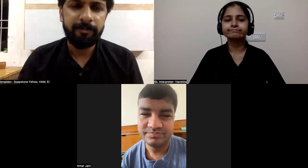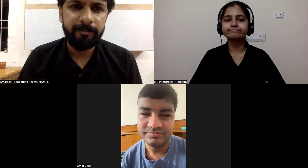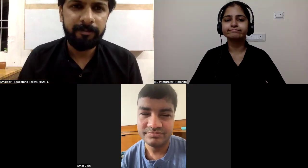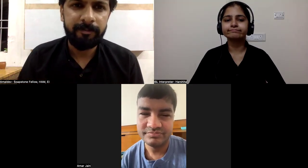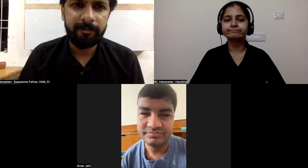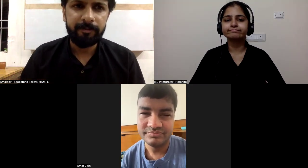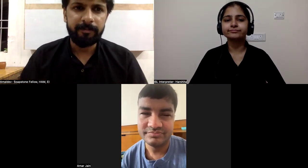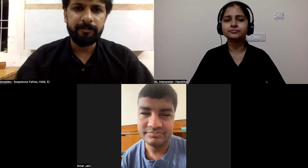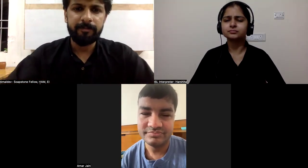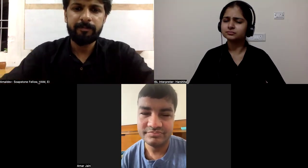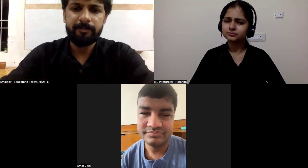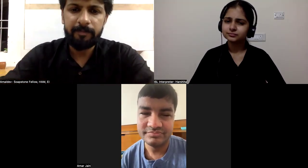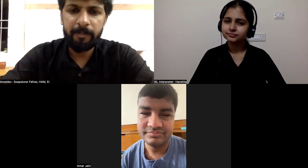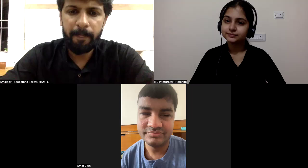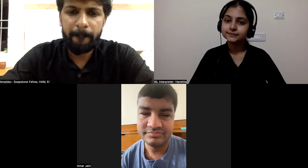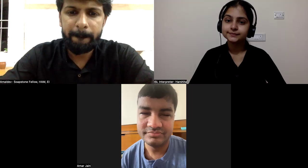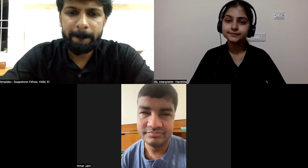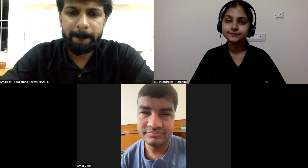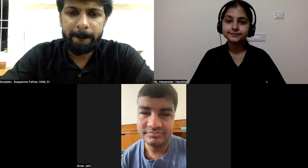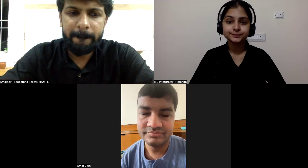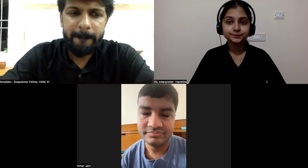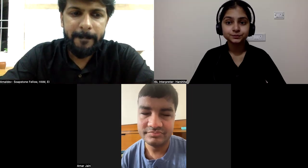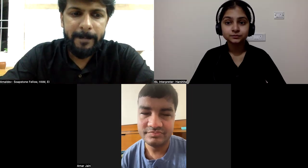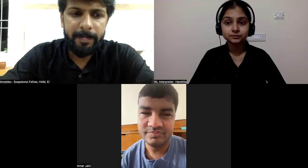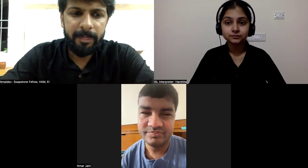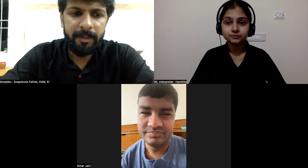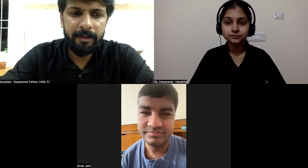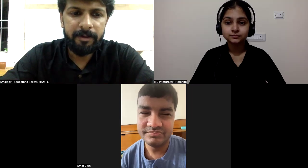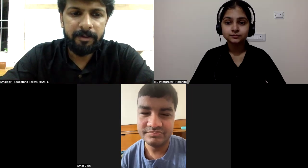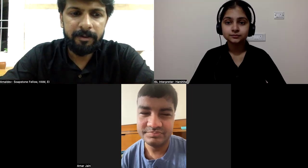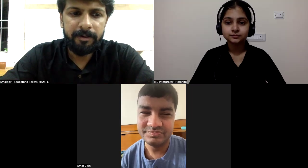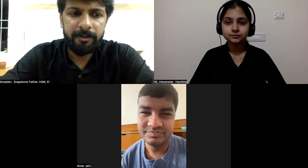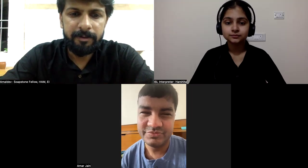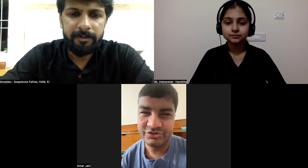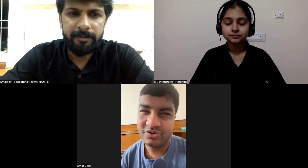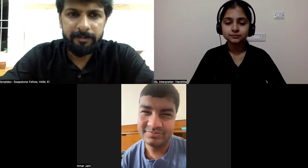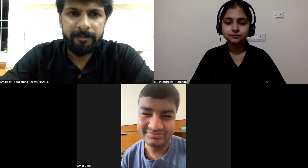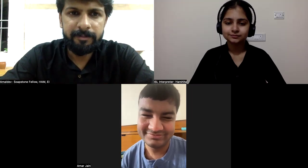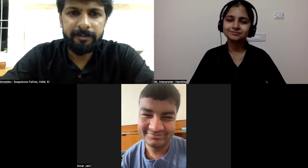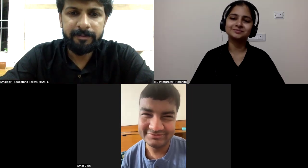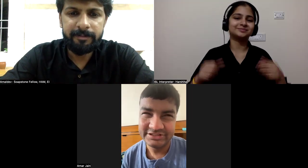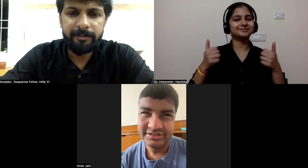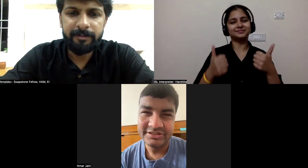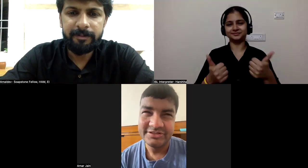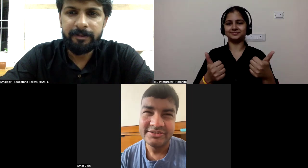Could you share a bit about that, your perception? Sure.